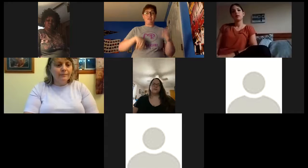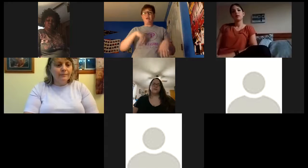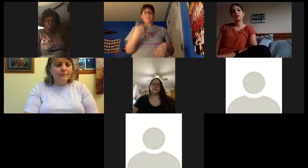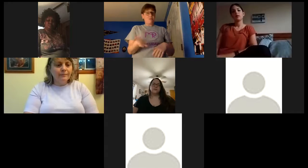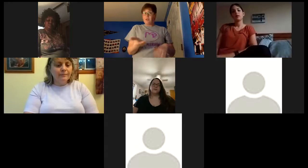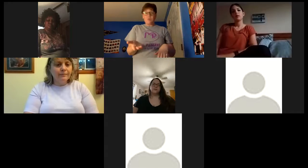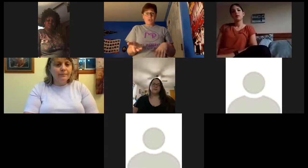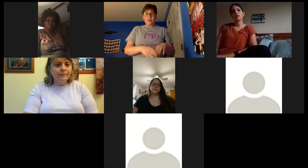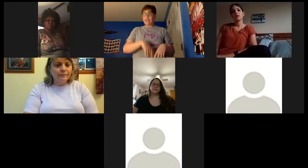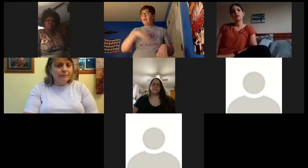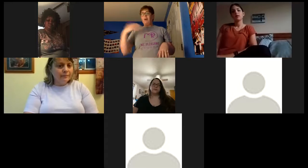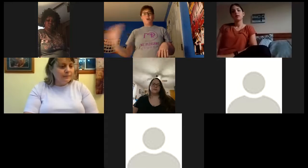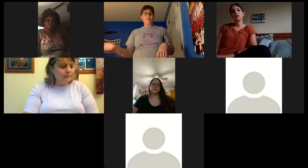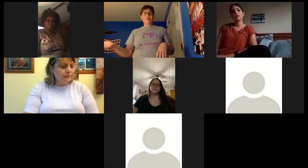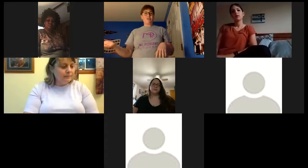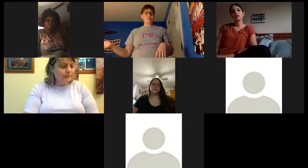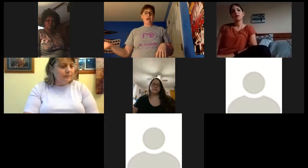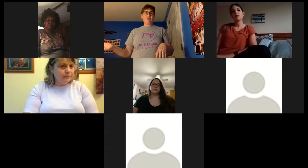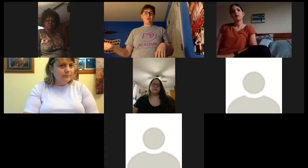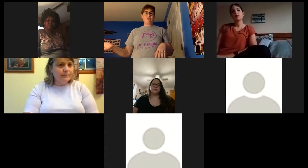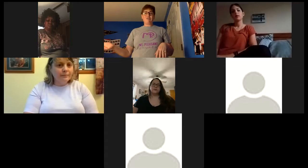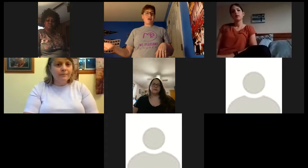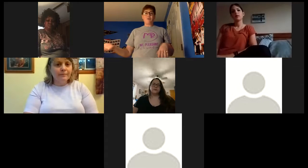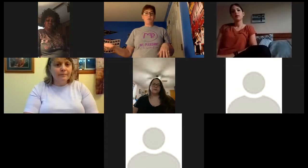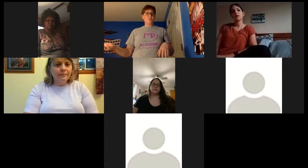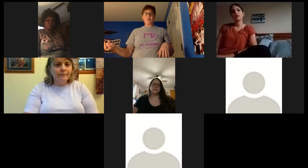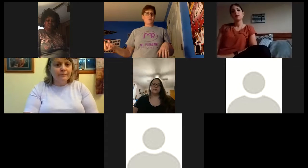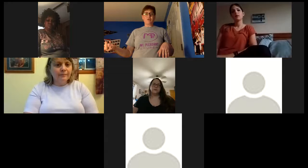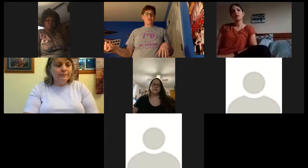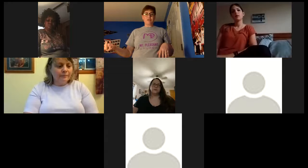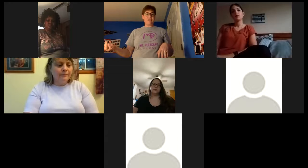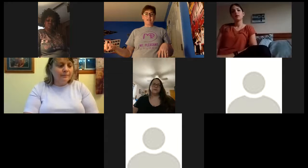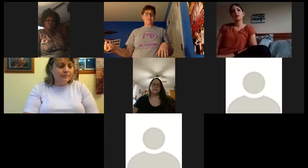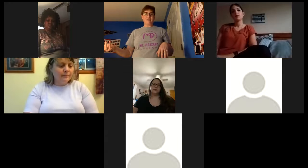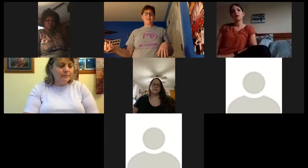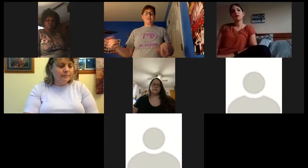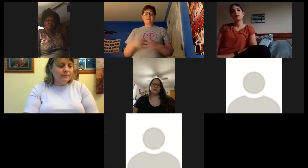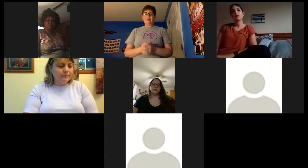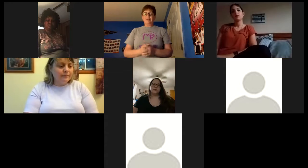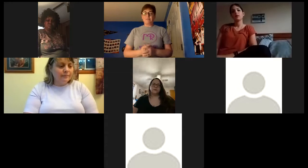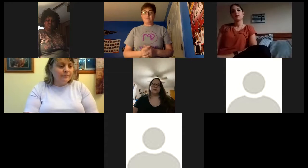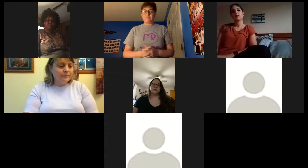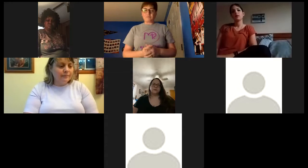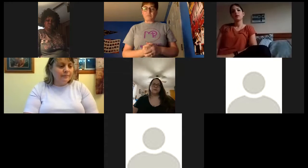deaf, someone who's learning, or a child who's trying to figure out what in the world word are you trying to say to me.